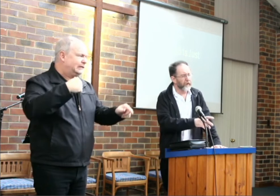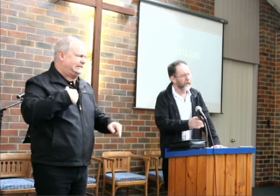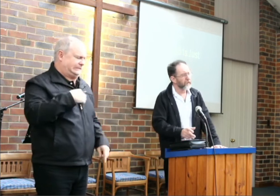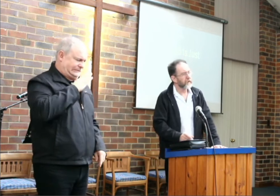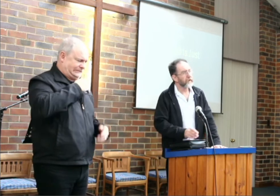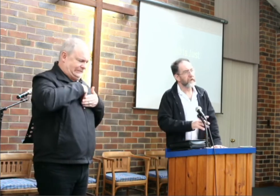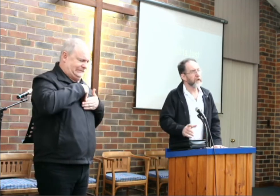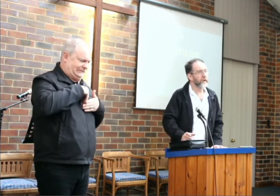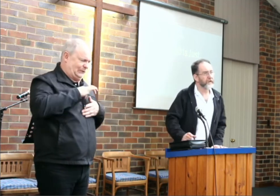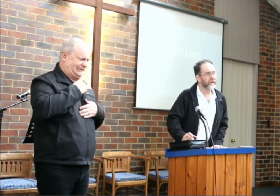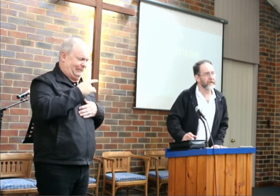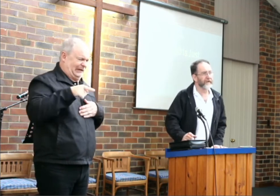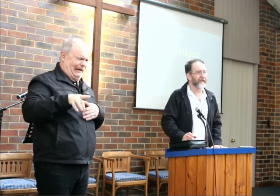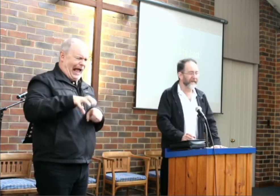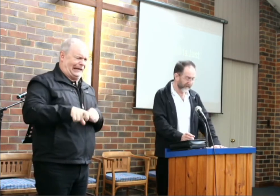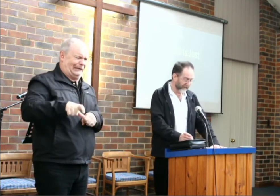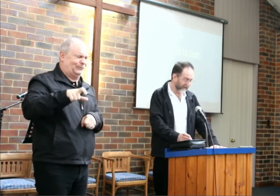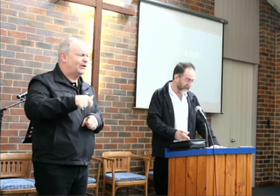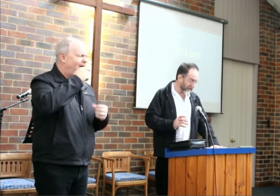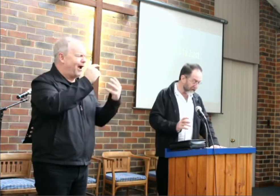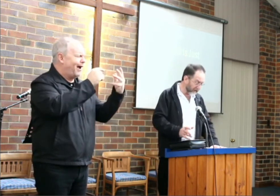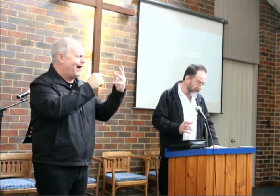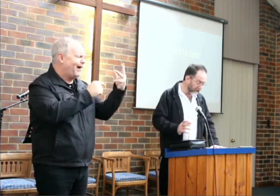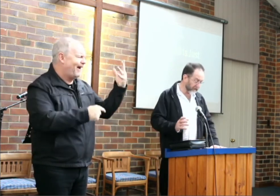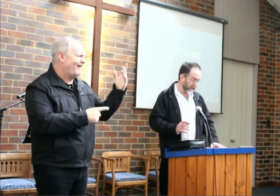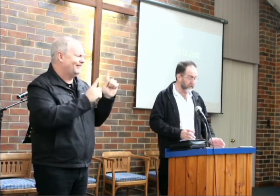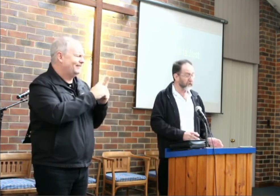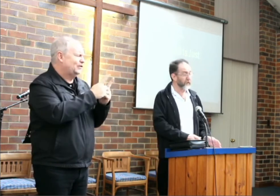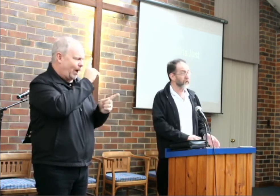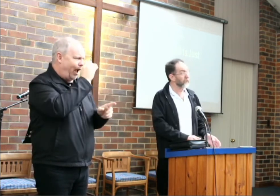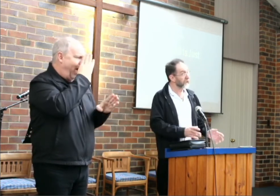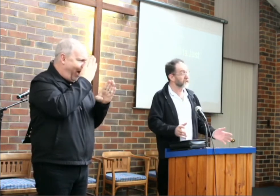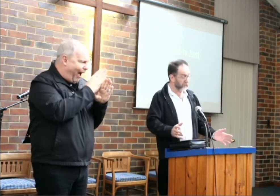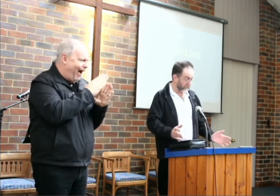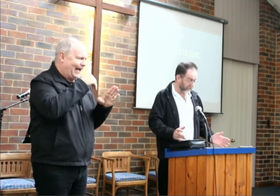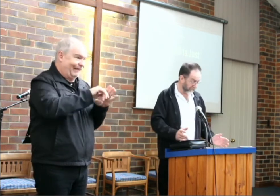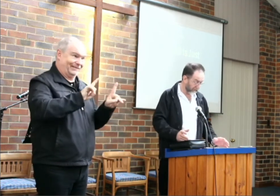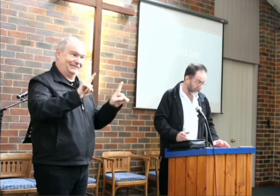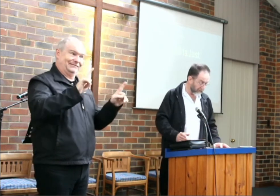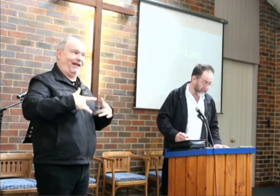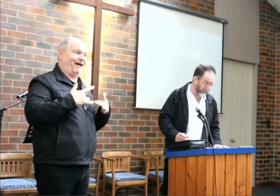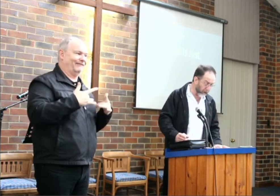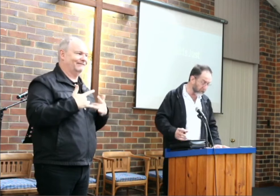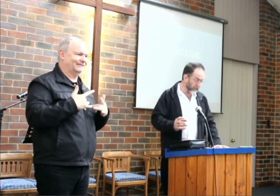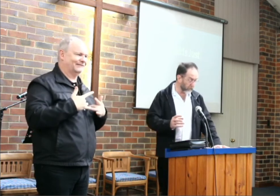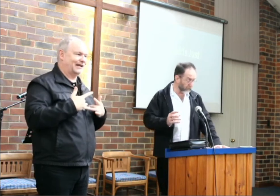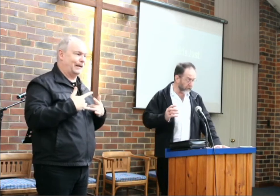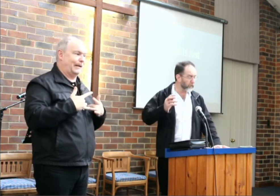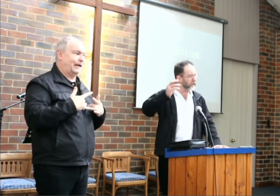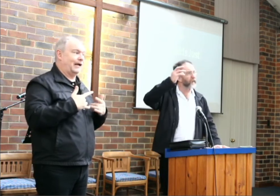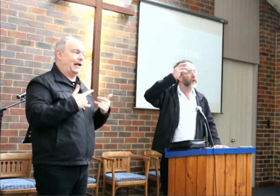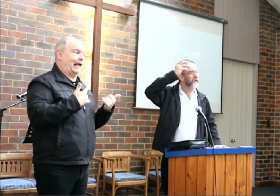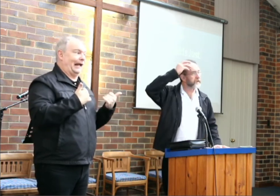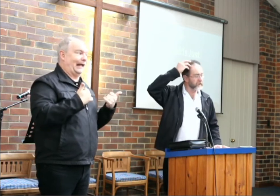I'm not going to go on. You know the list. The hidden list goes on and on and on. There's more. Suppose we could